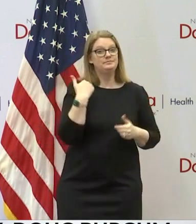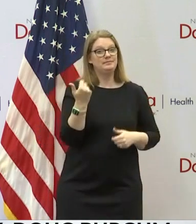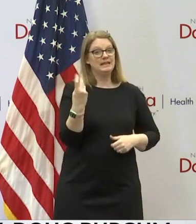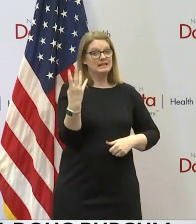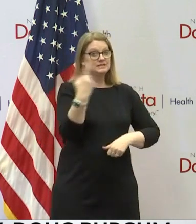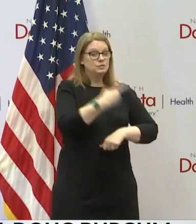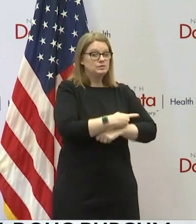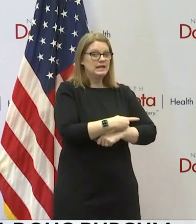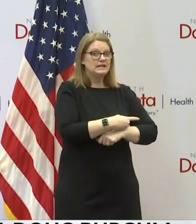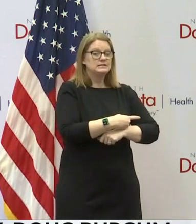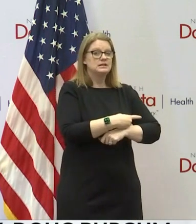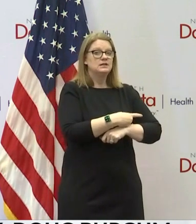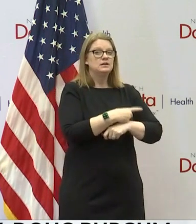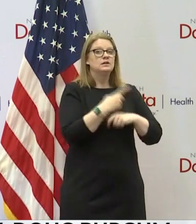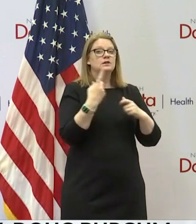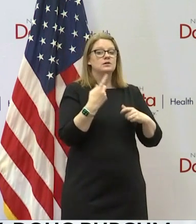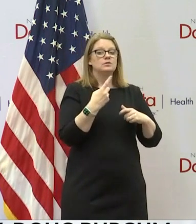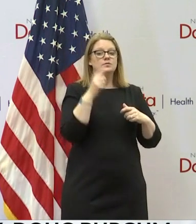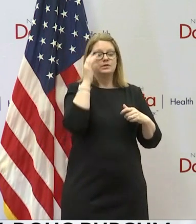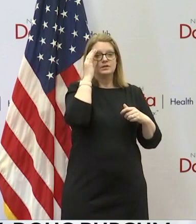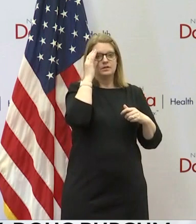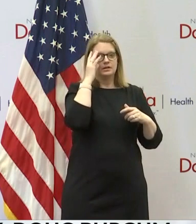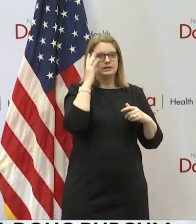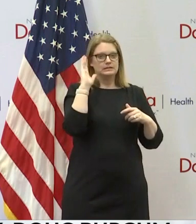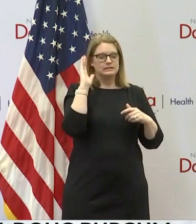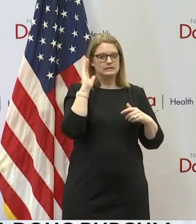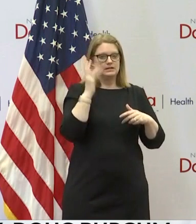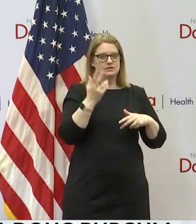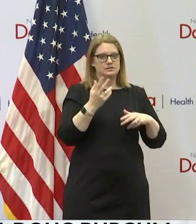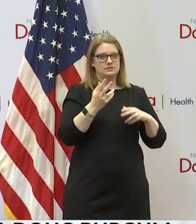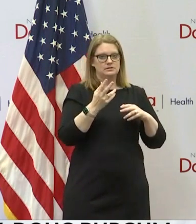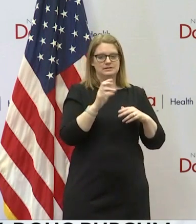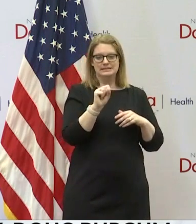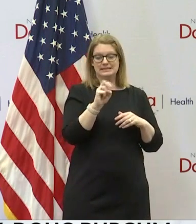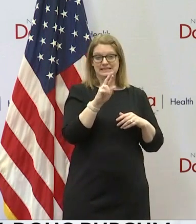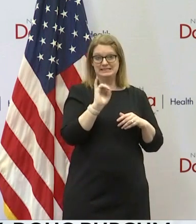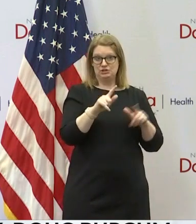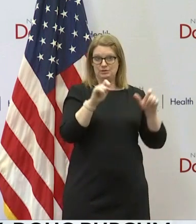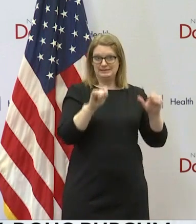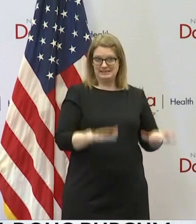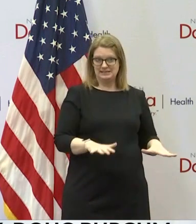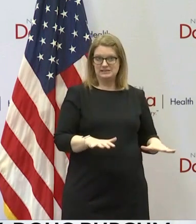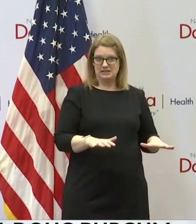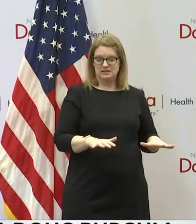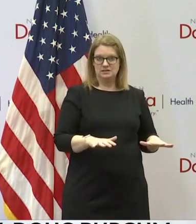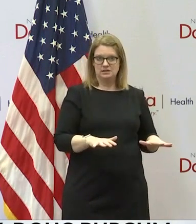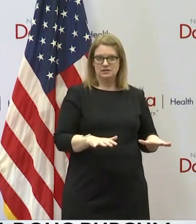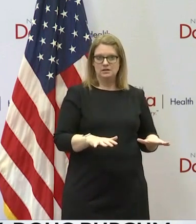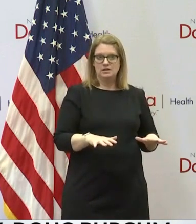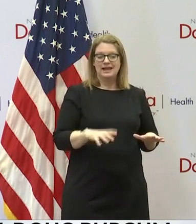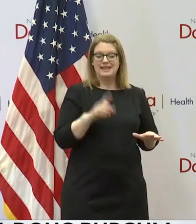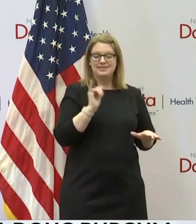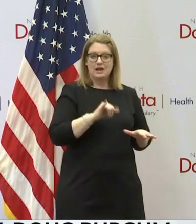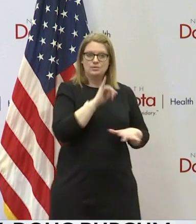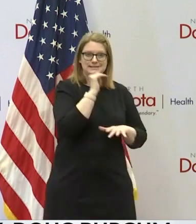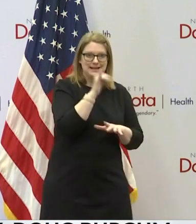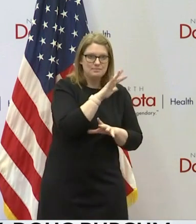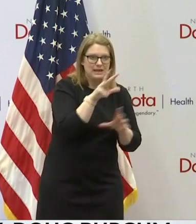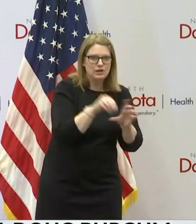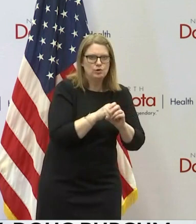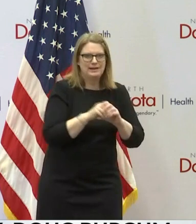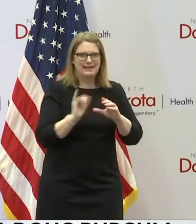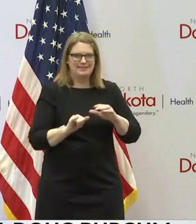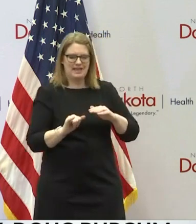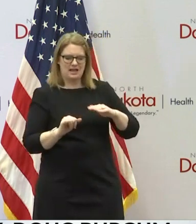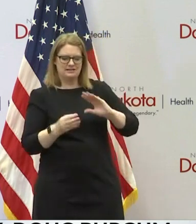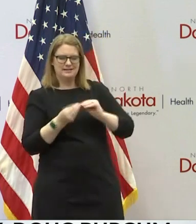days, where we had the significant increase in serial testing that was not being counted in our denominator.